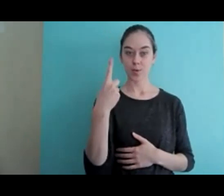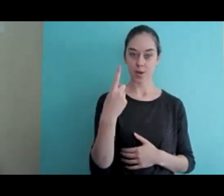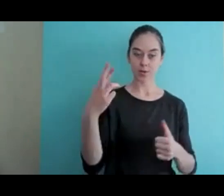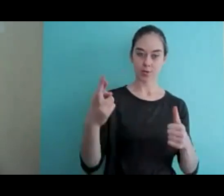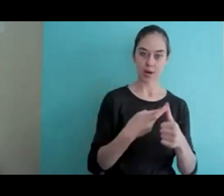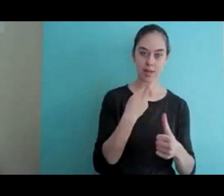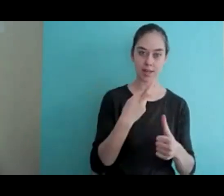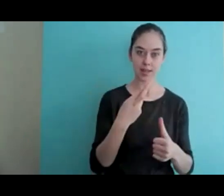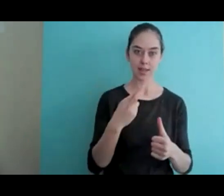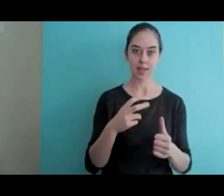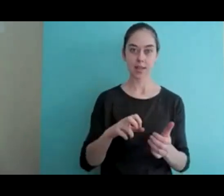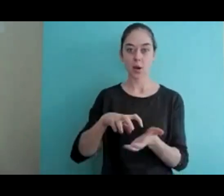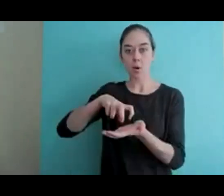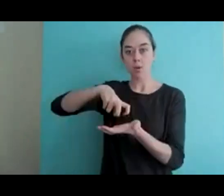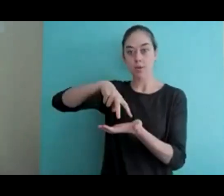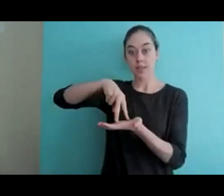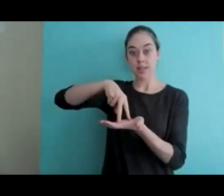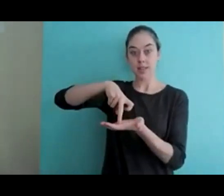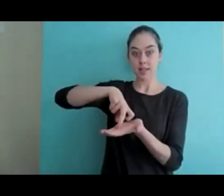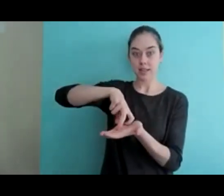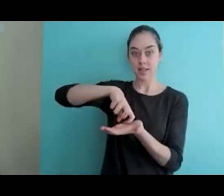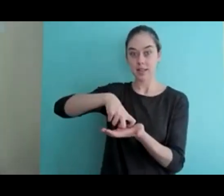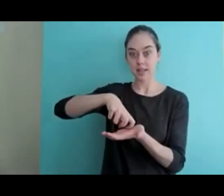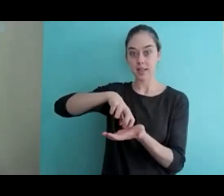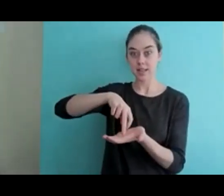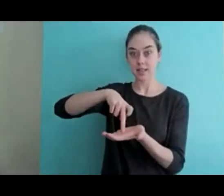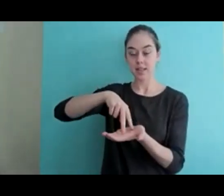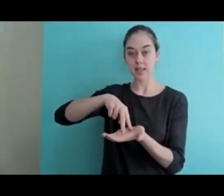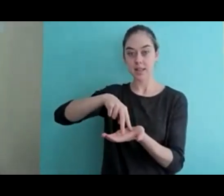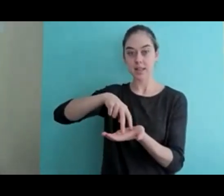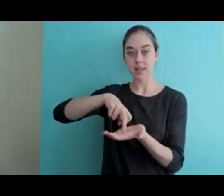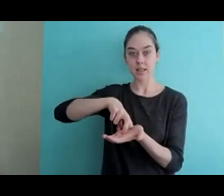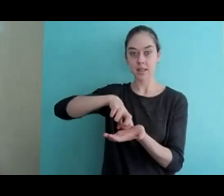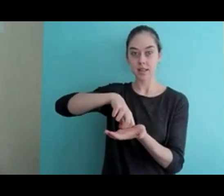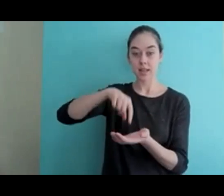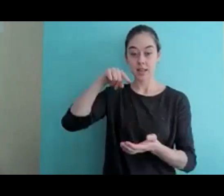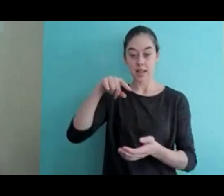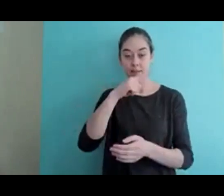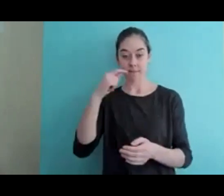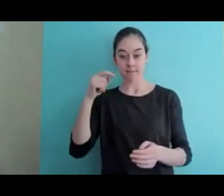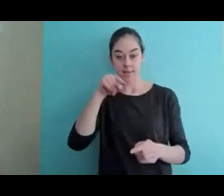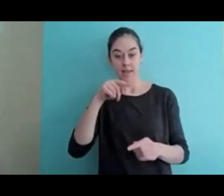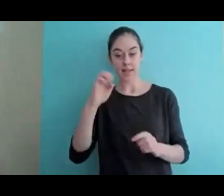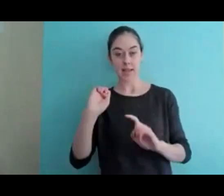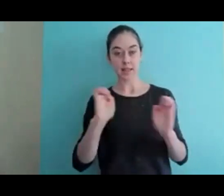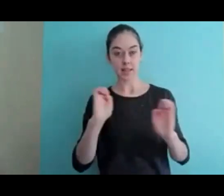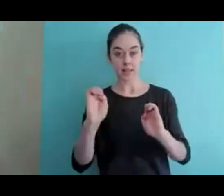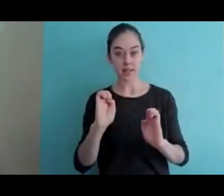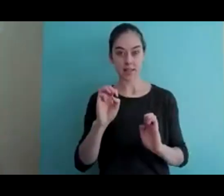5, 4, 3, 2, 1. Let's go. Knees up, up. Okay, so what these are called is, they're called